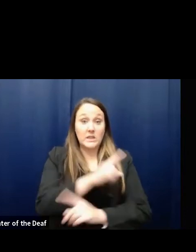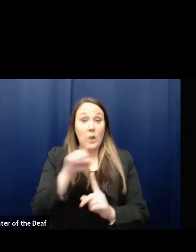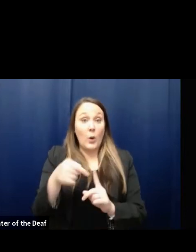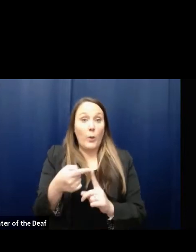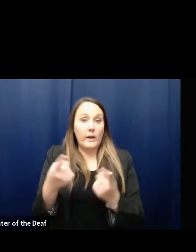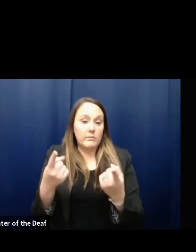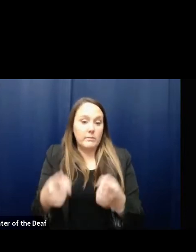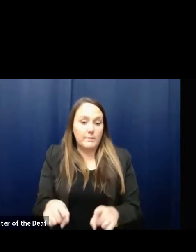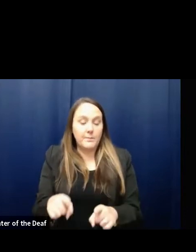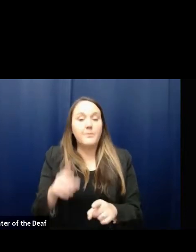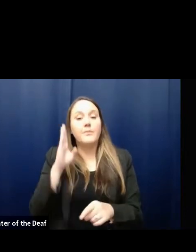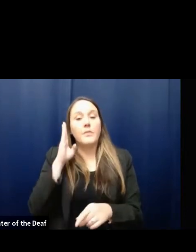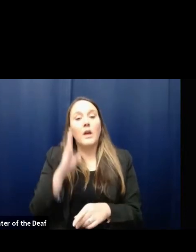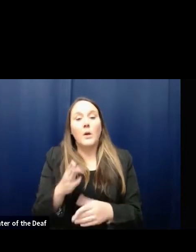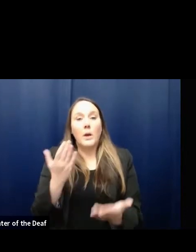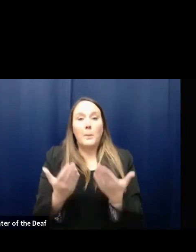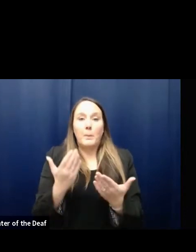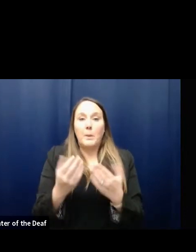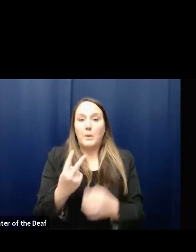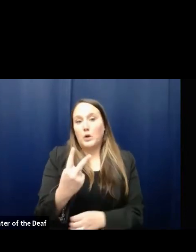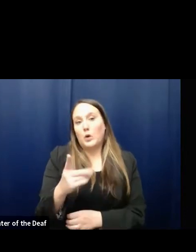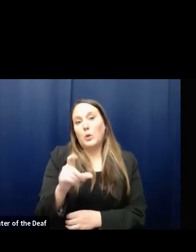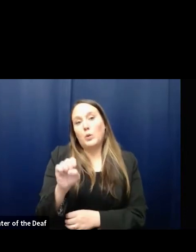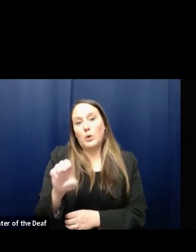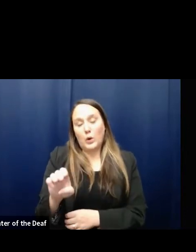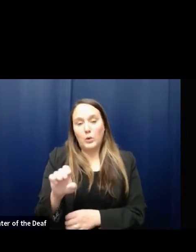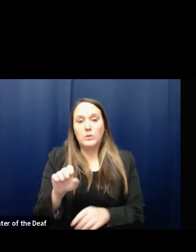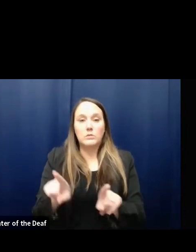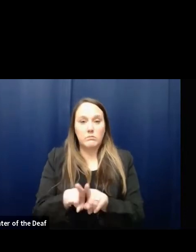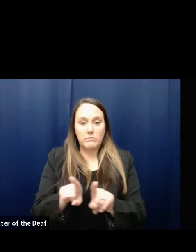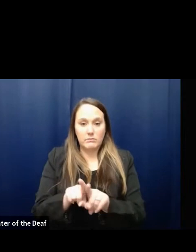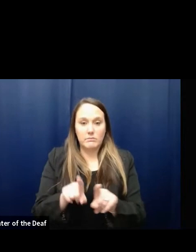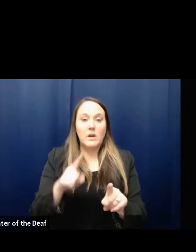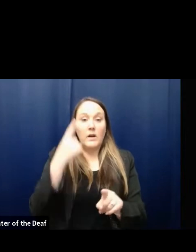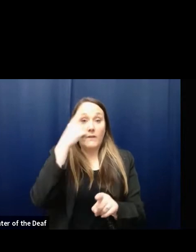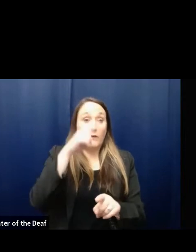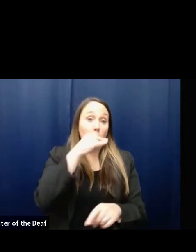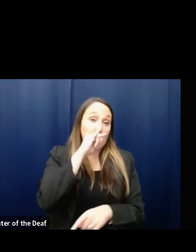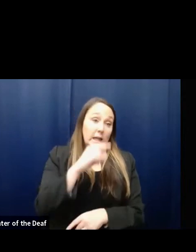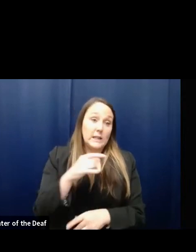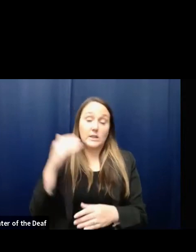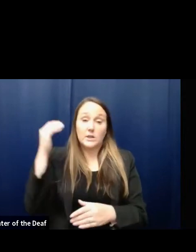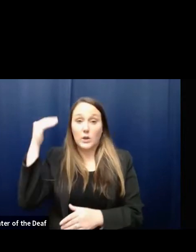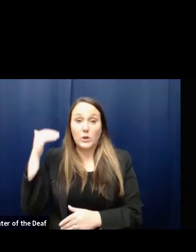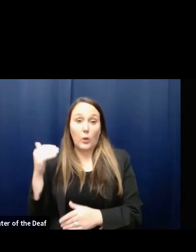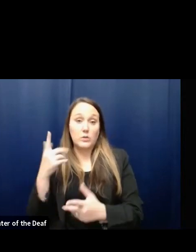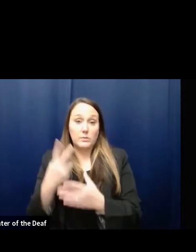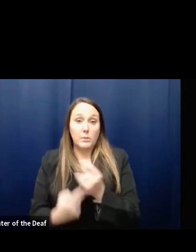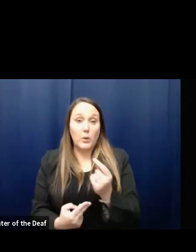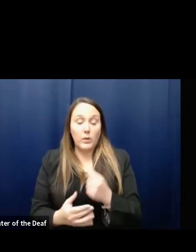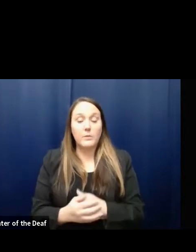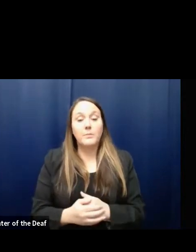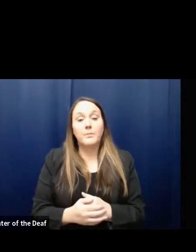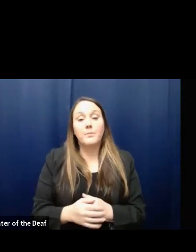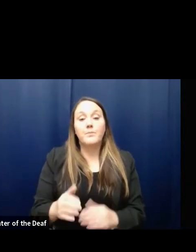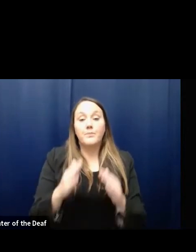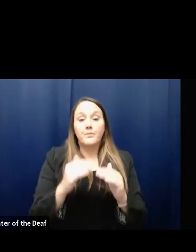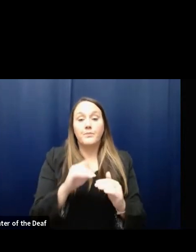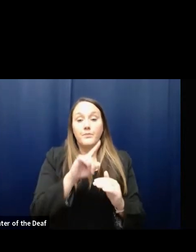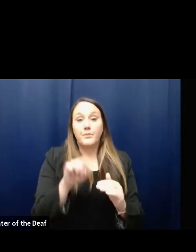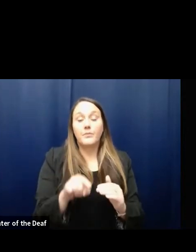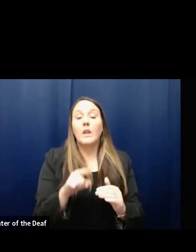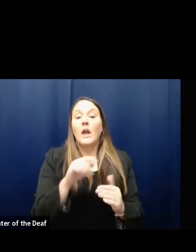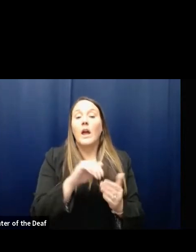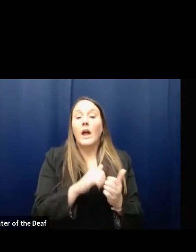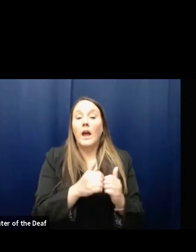that, will probably be a 2-dose as well for the same reason for kids and adults. Another question from Malik is, how are you preparing